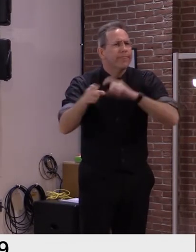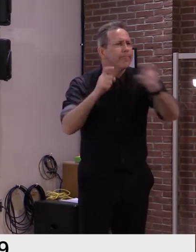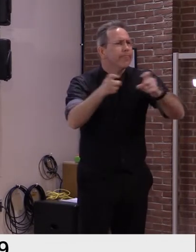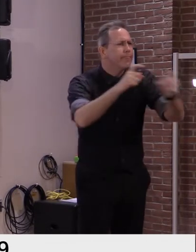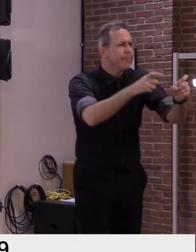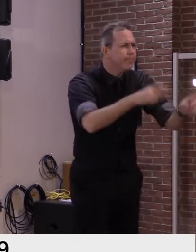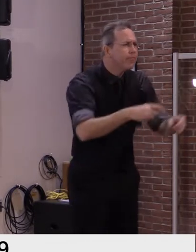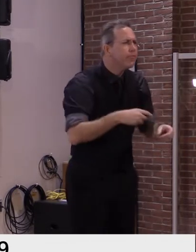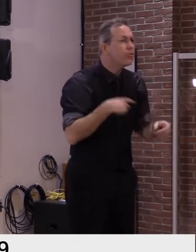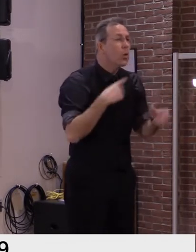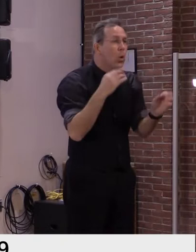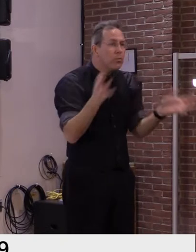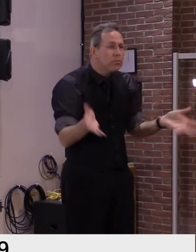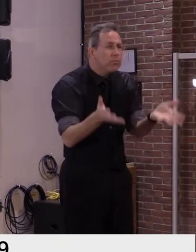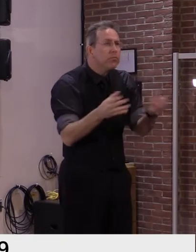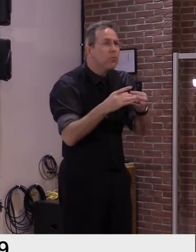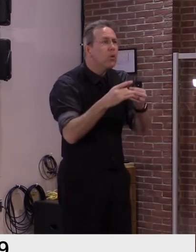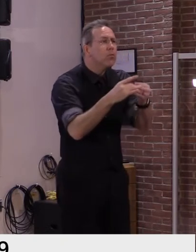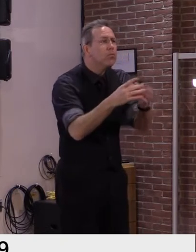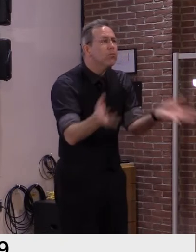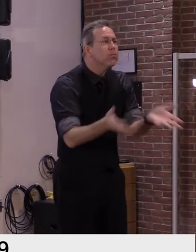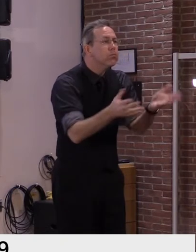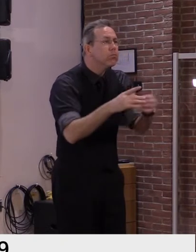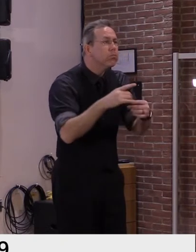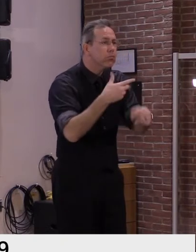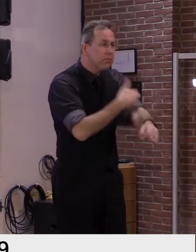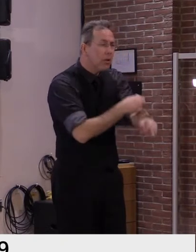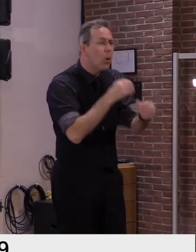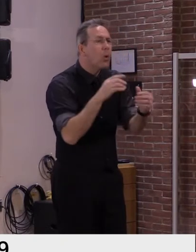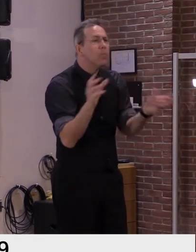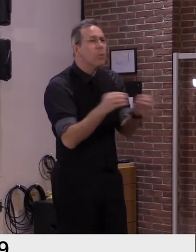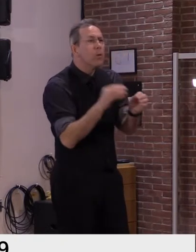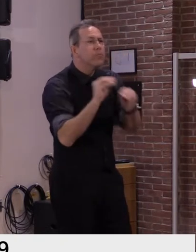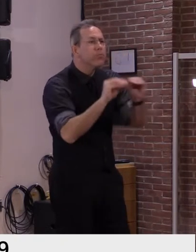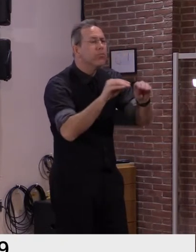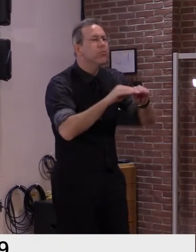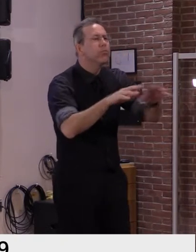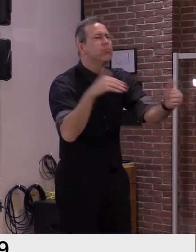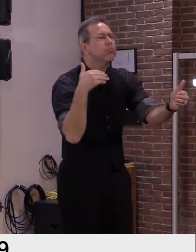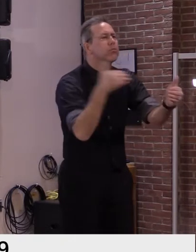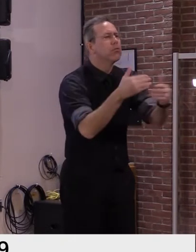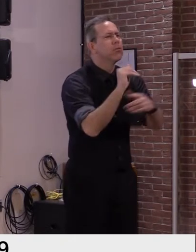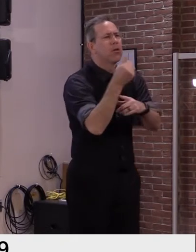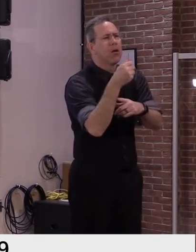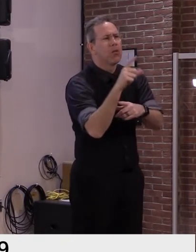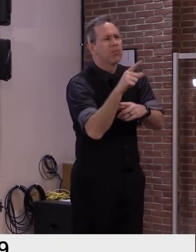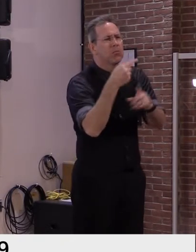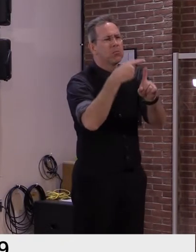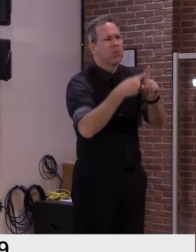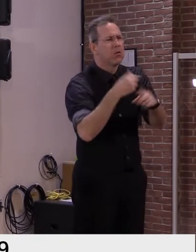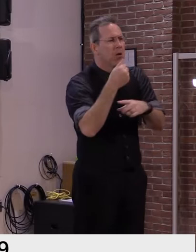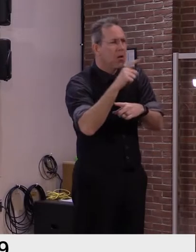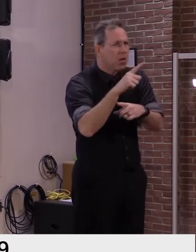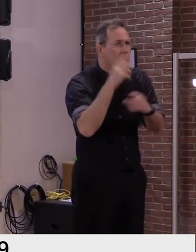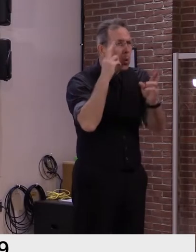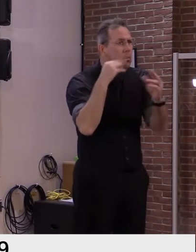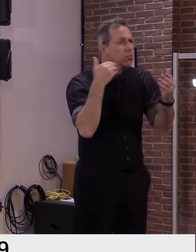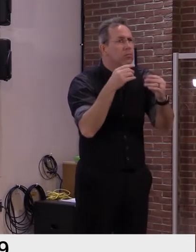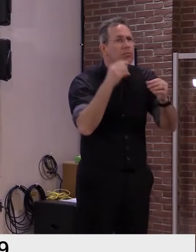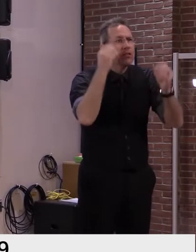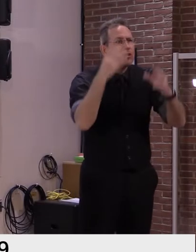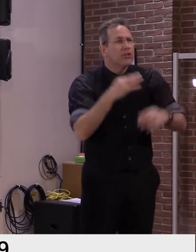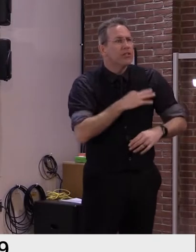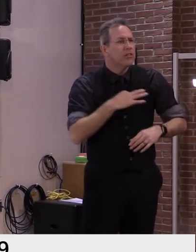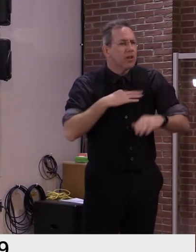complete vaccination of teachers and school staff and child care providers. I ask that these individuals be